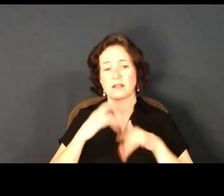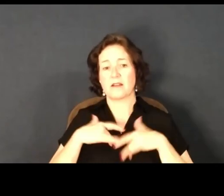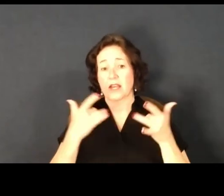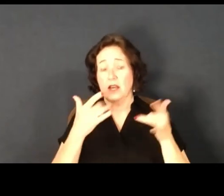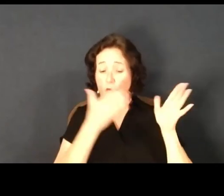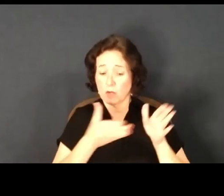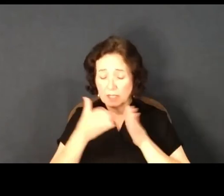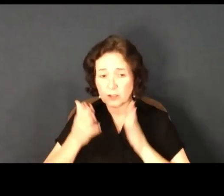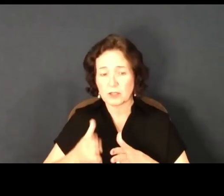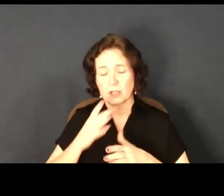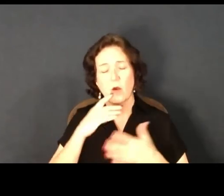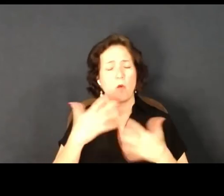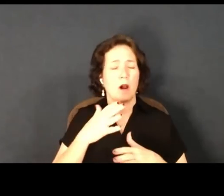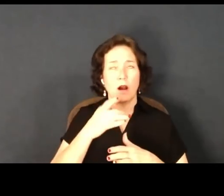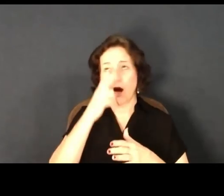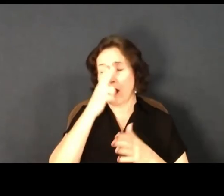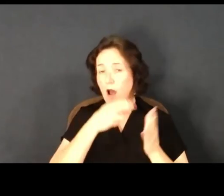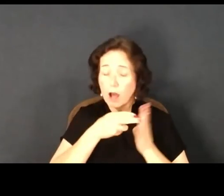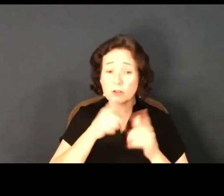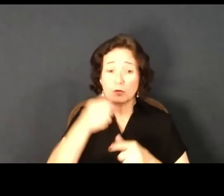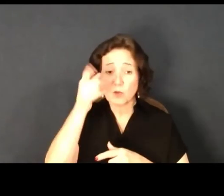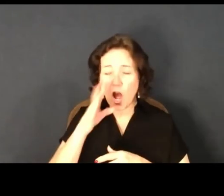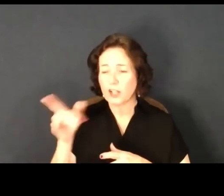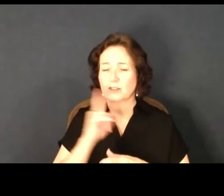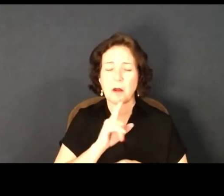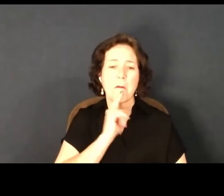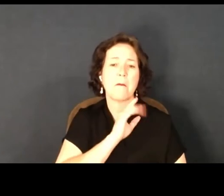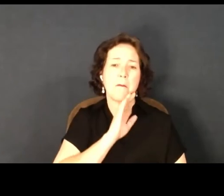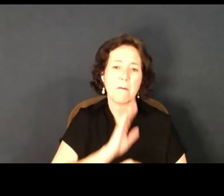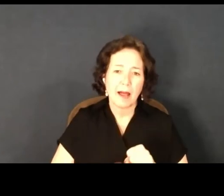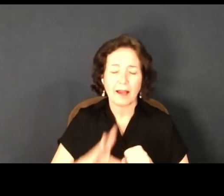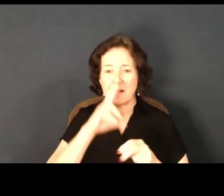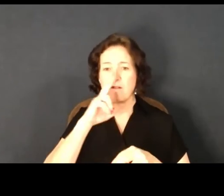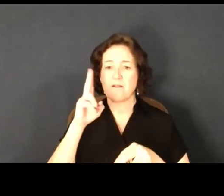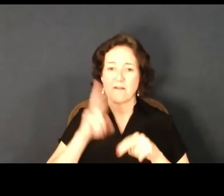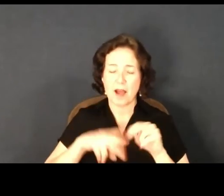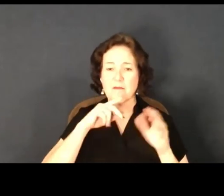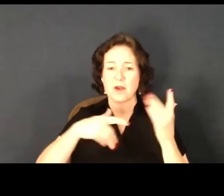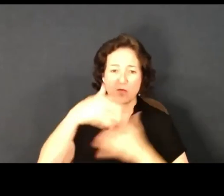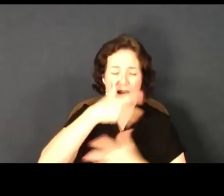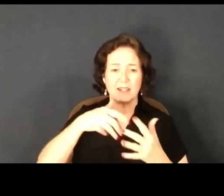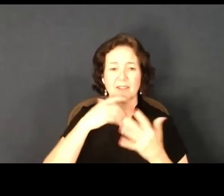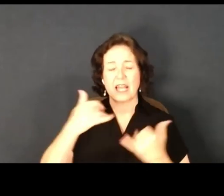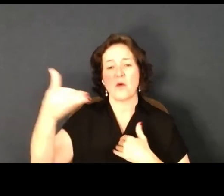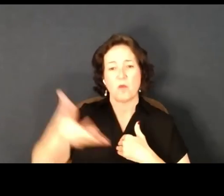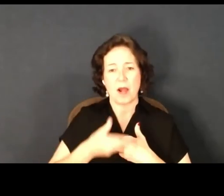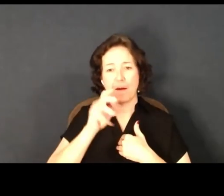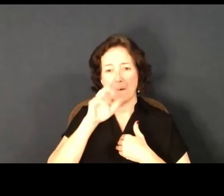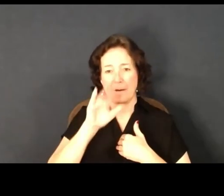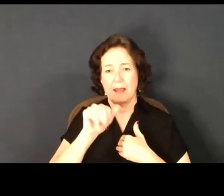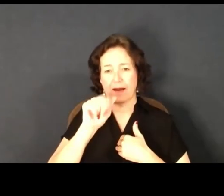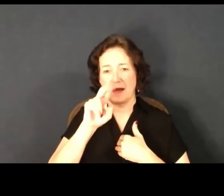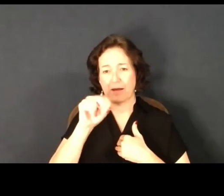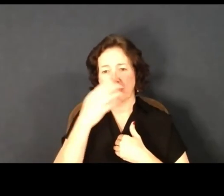and honest to gosh, she is just plain fun to be around. So please welcome MaryAnn